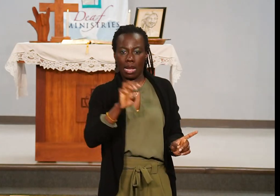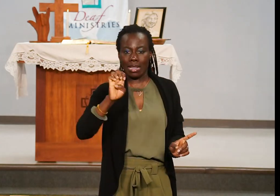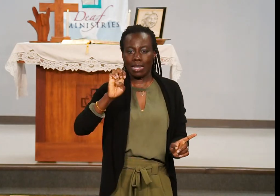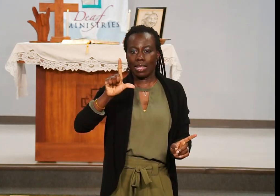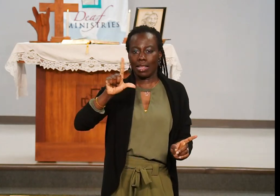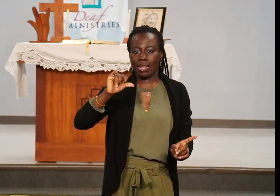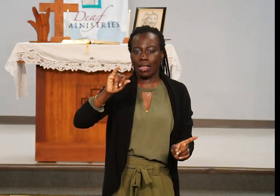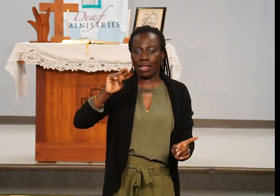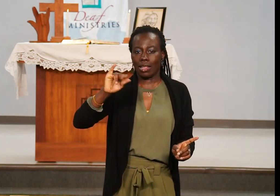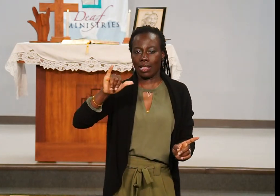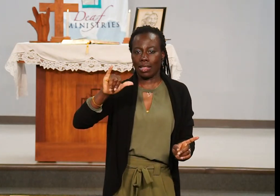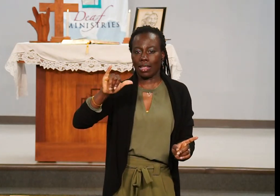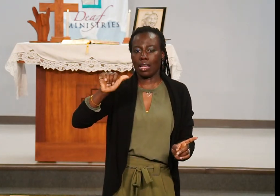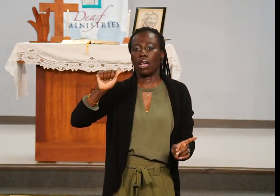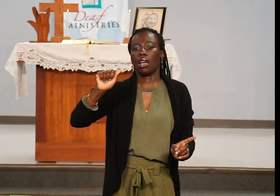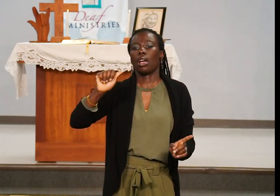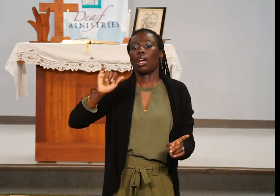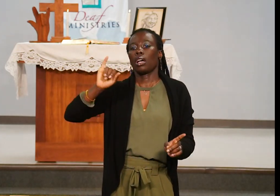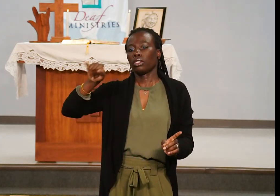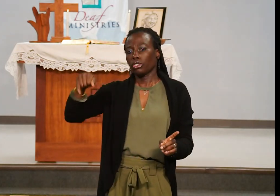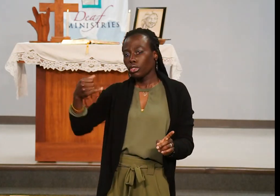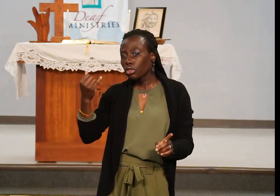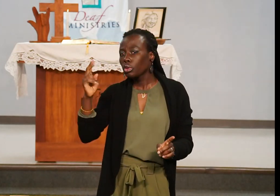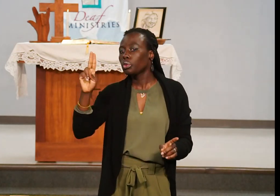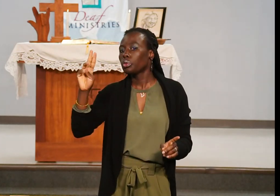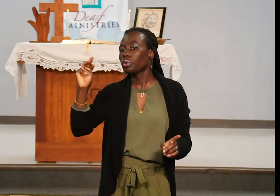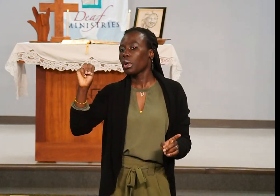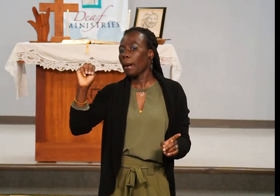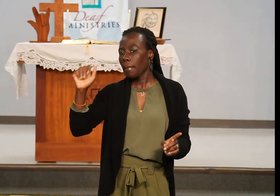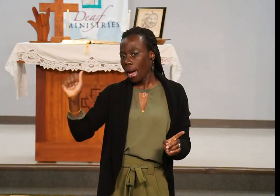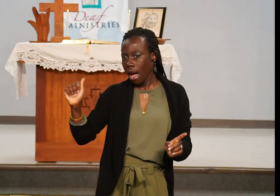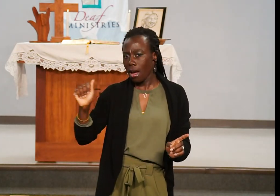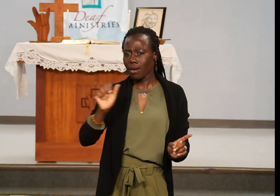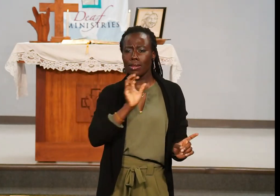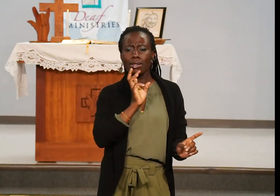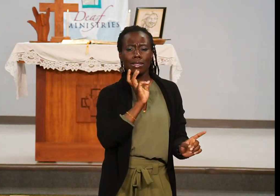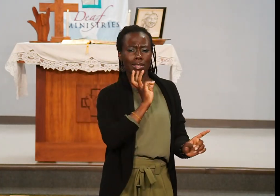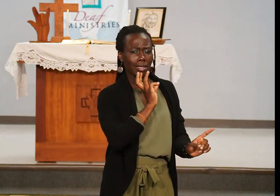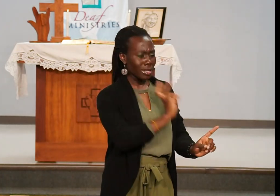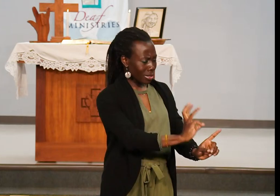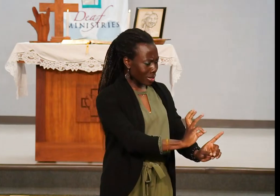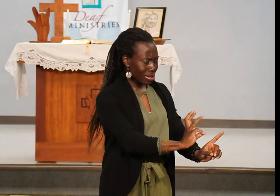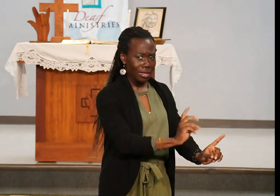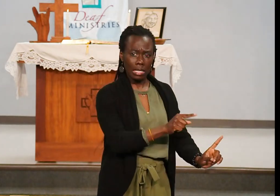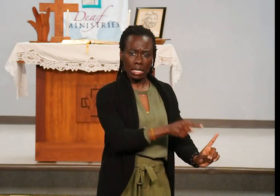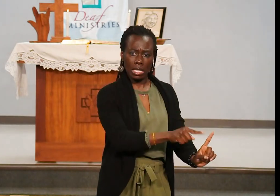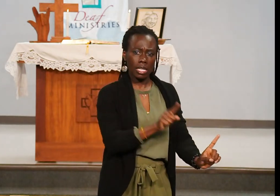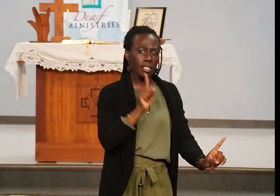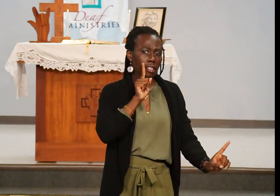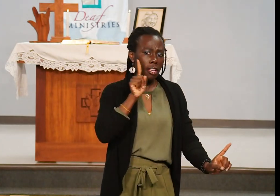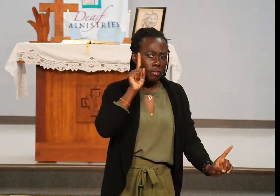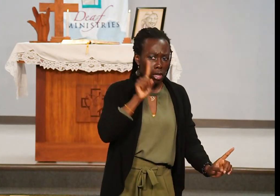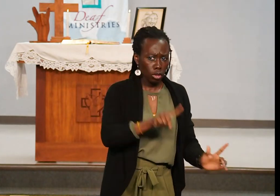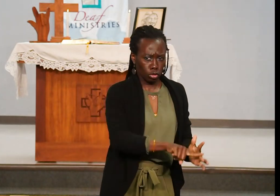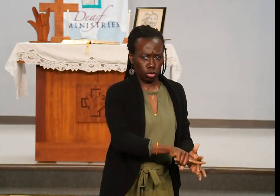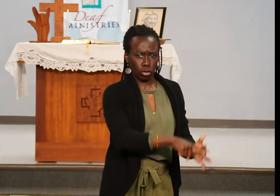This young man, Elijah Zuma, is 6 years old. He